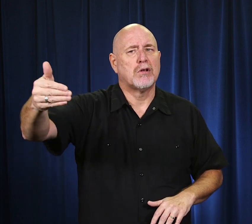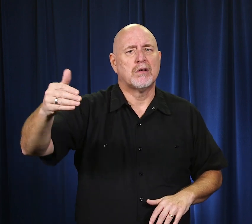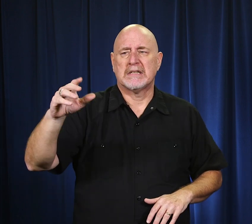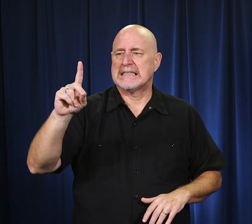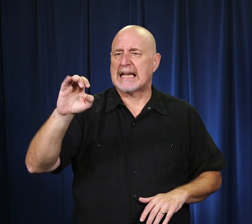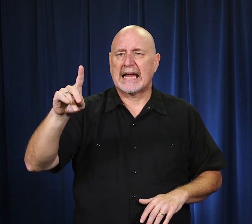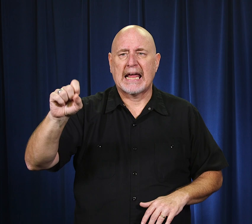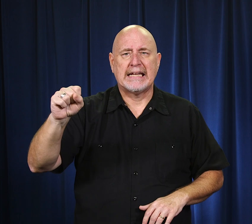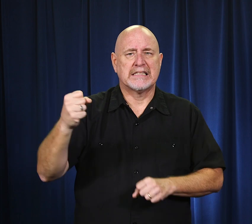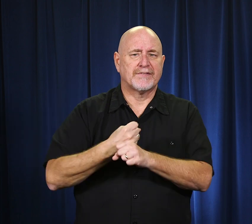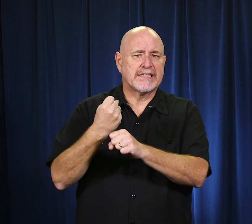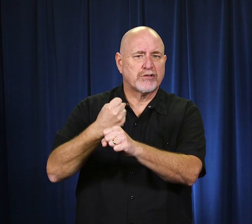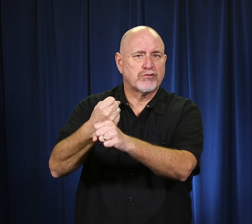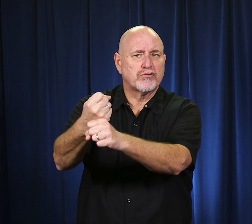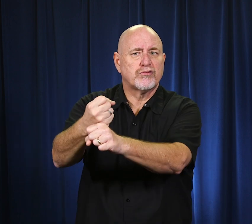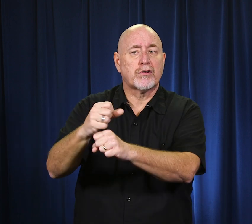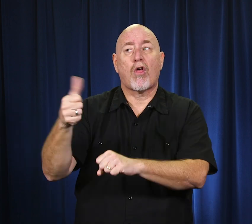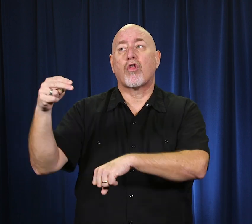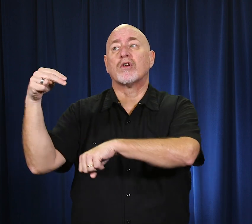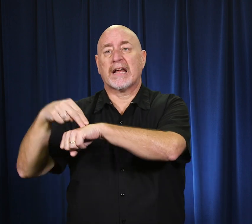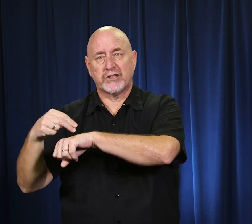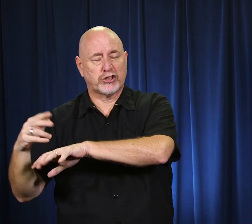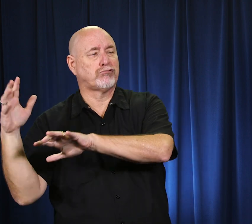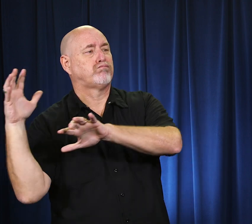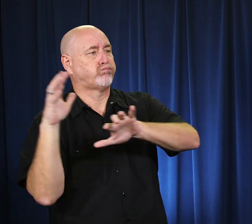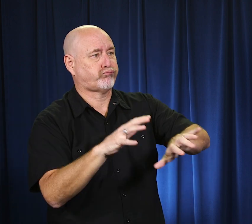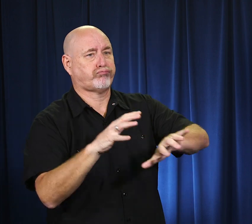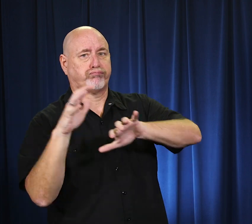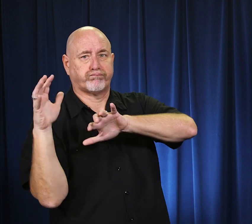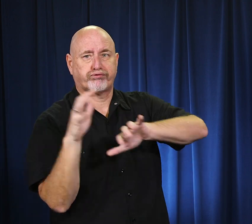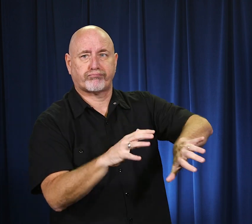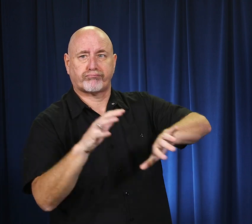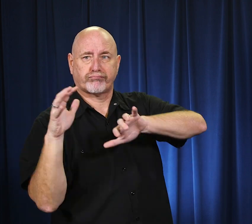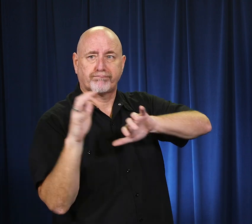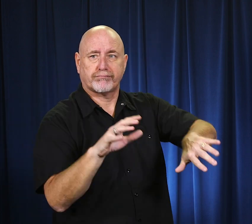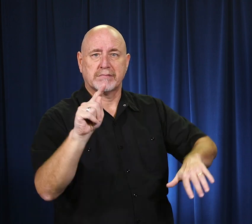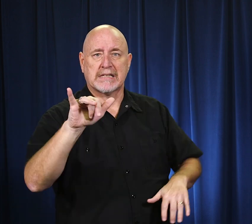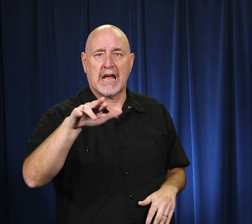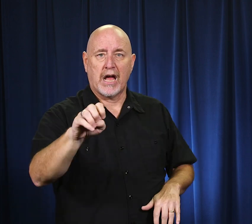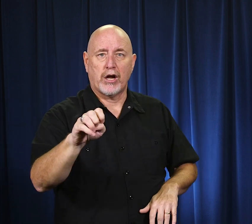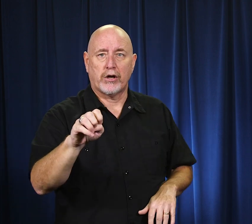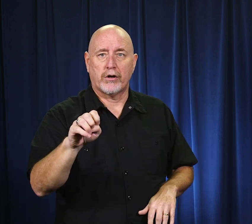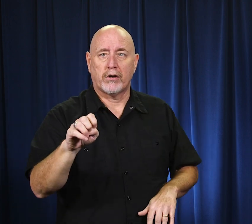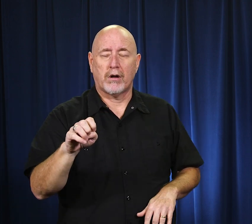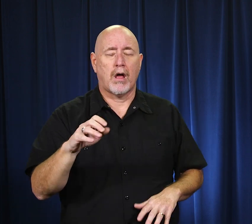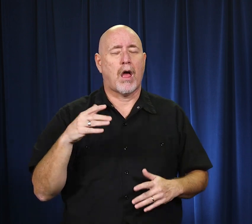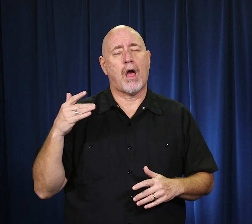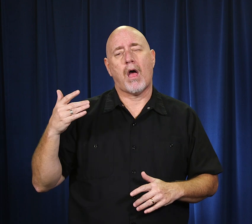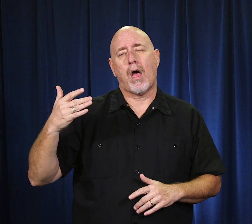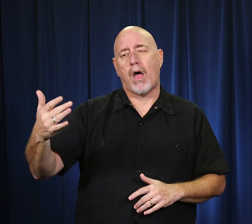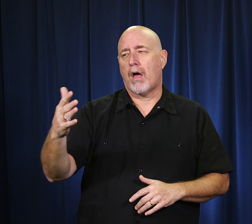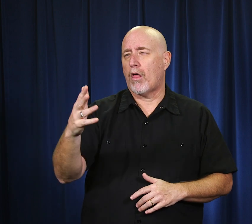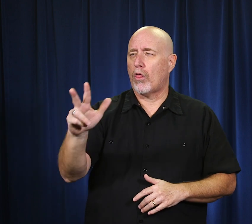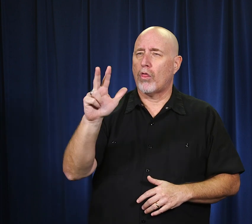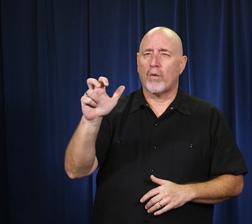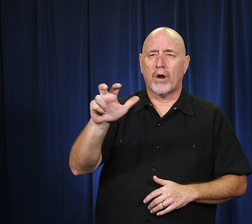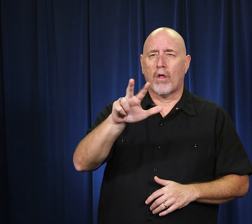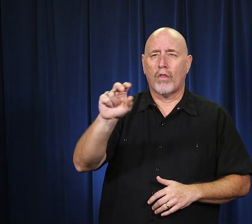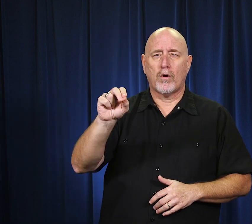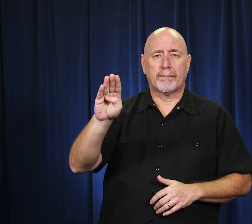several scores and decades of years that other nations came up against the city of Tyre, until